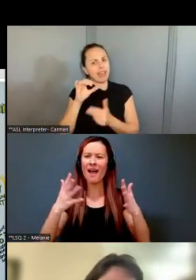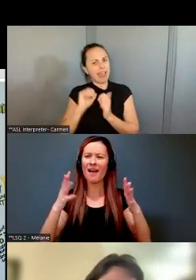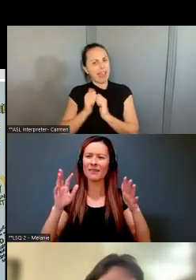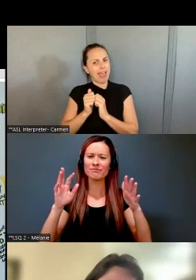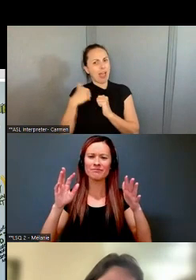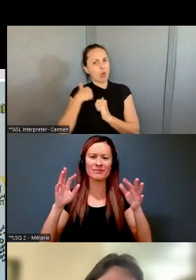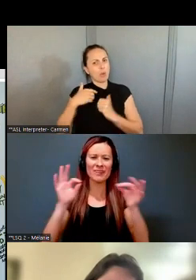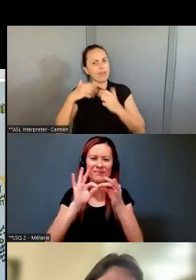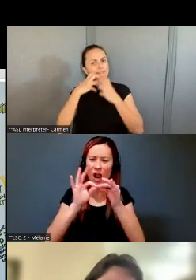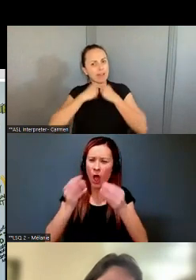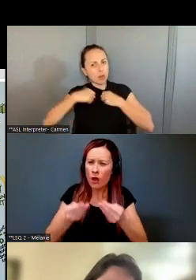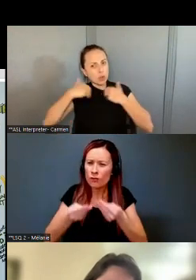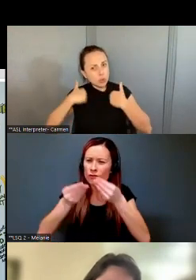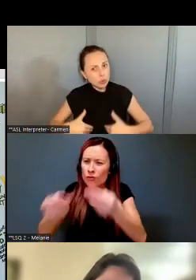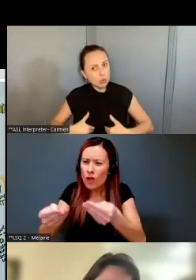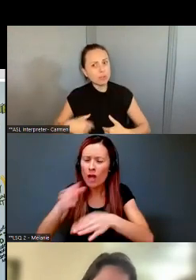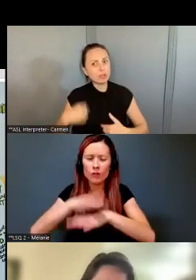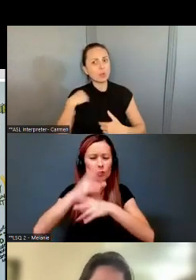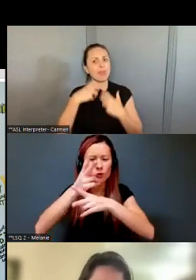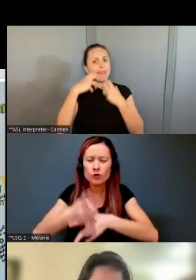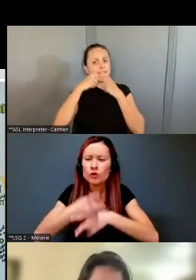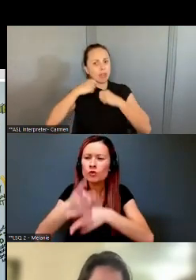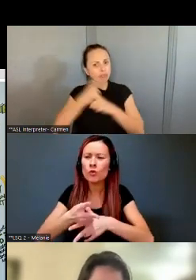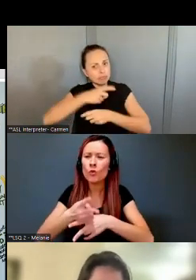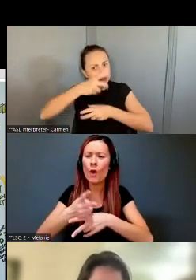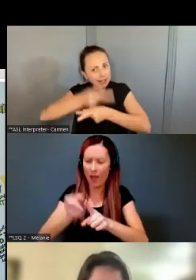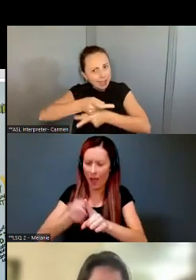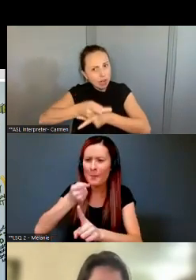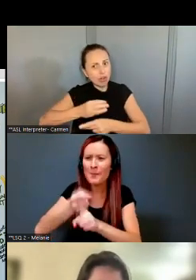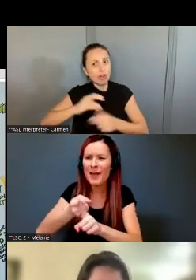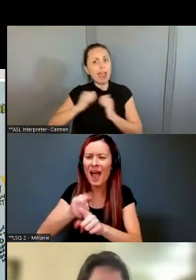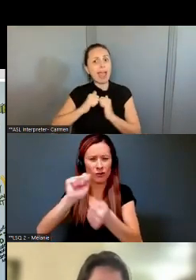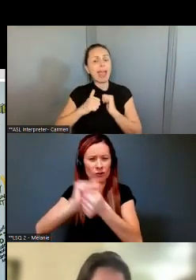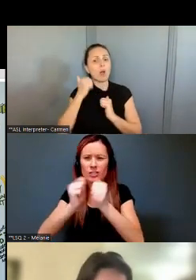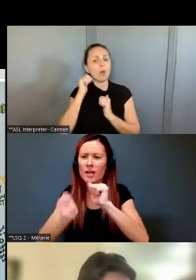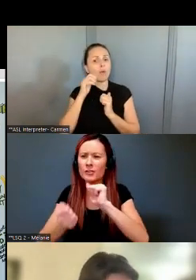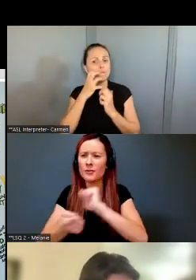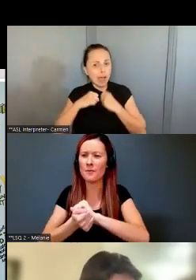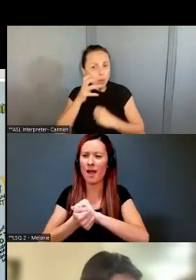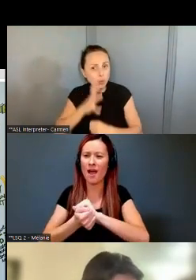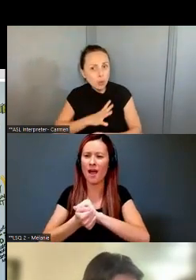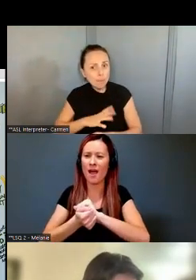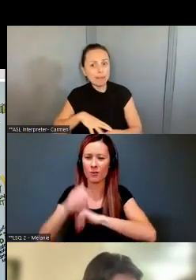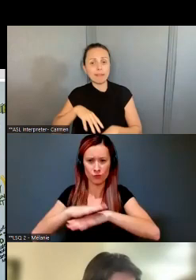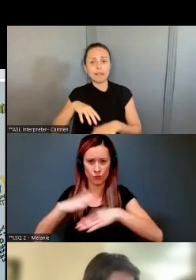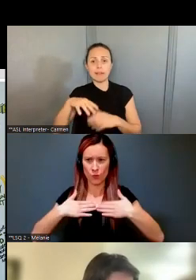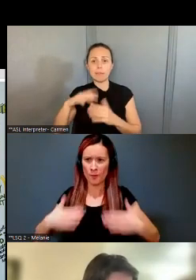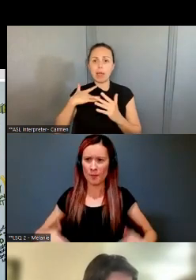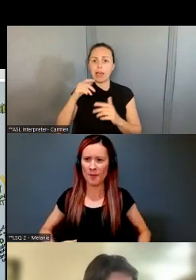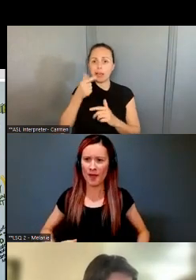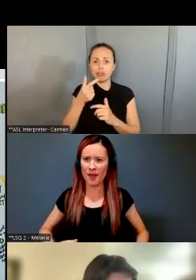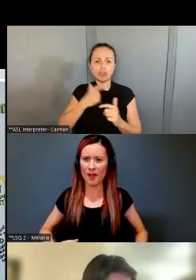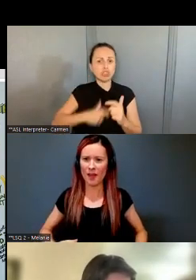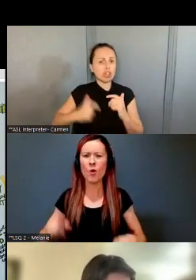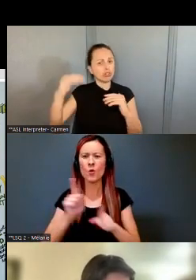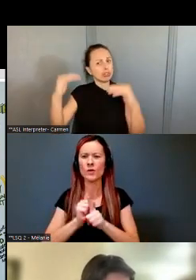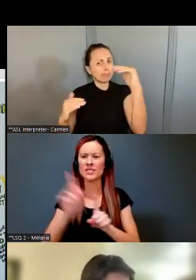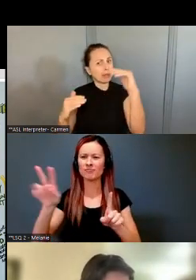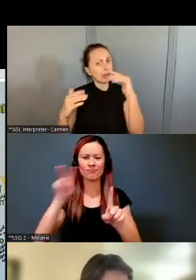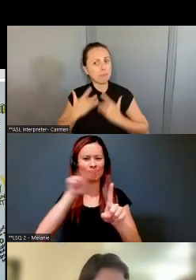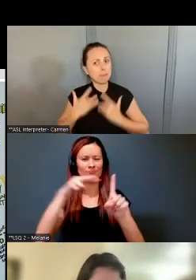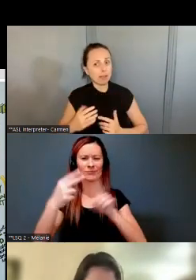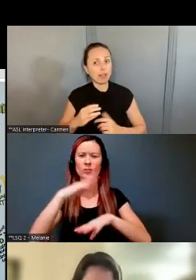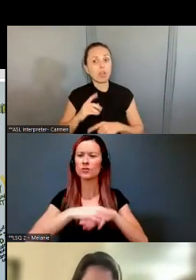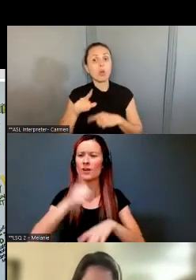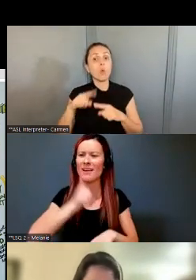value humans, how we value care, how we value women. There's gender disparity, how we value caregivers. And what I see here being